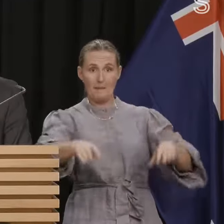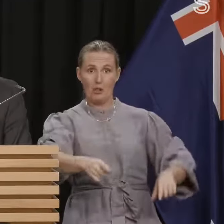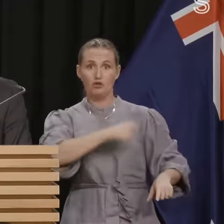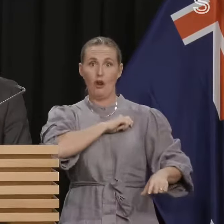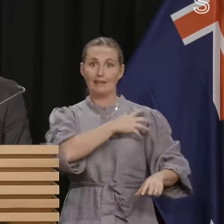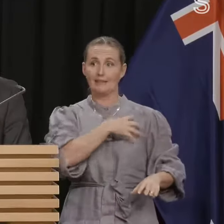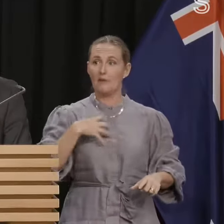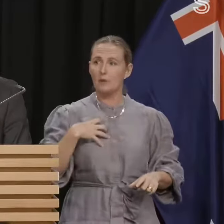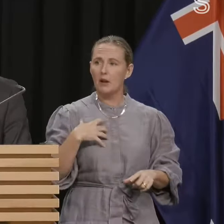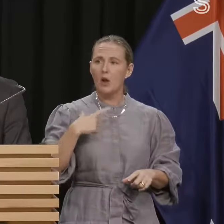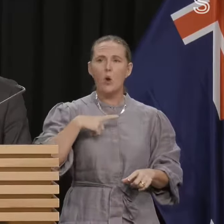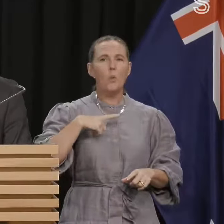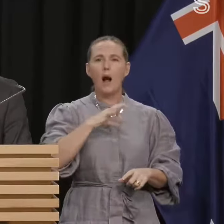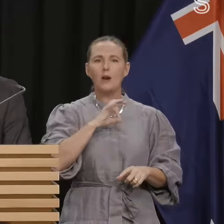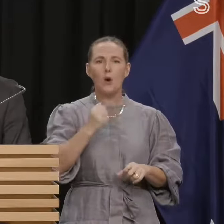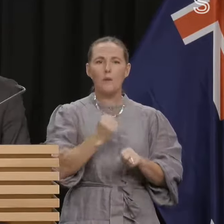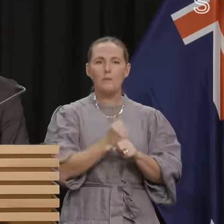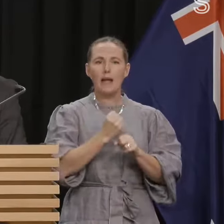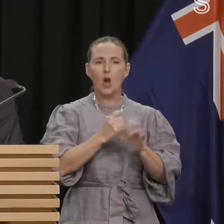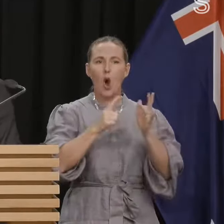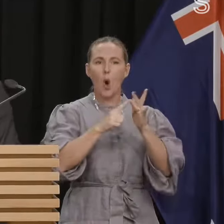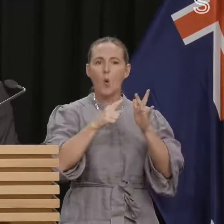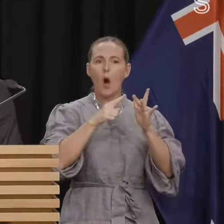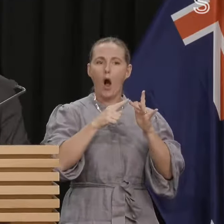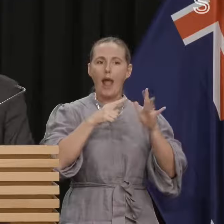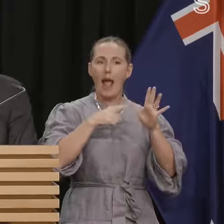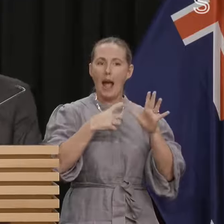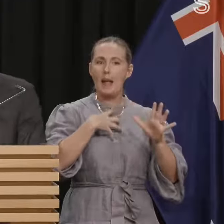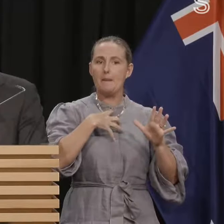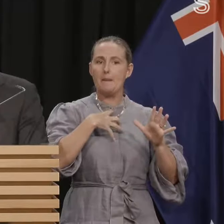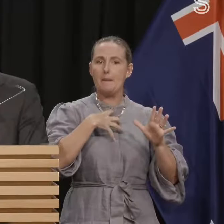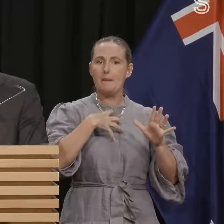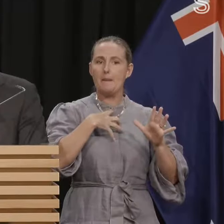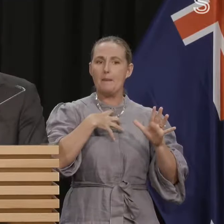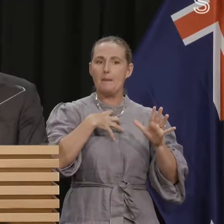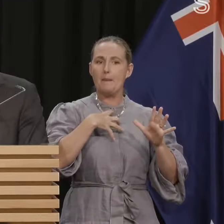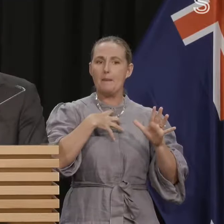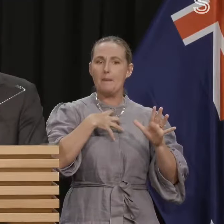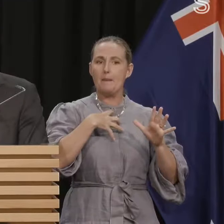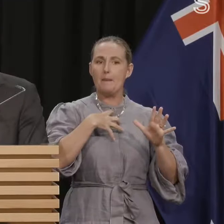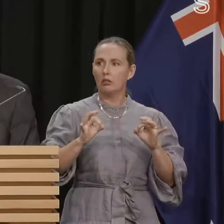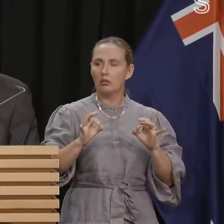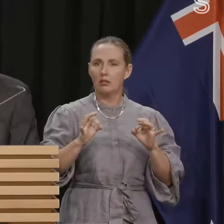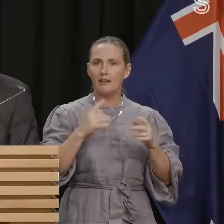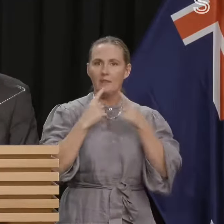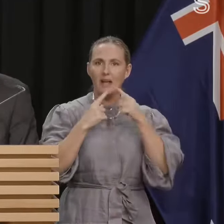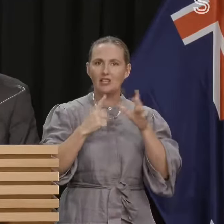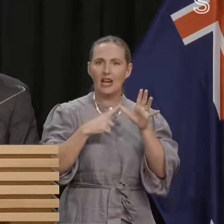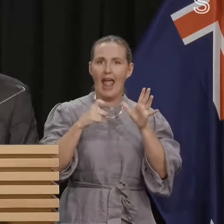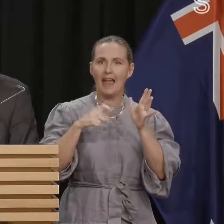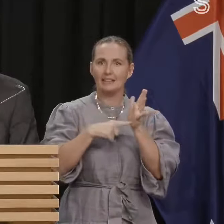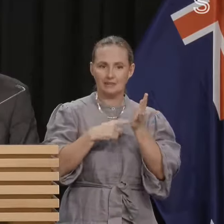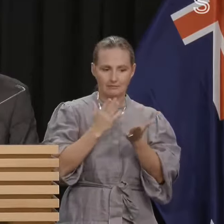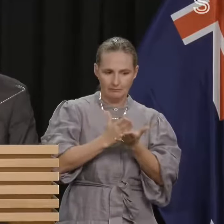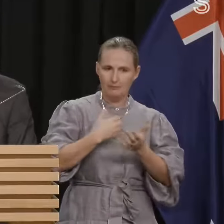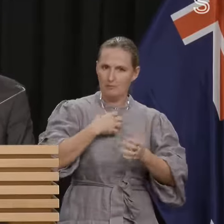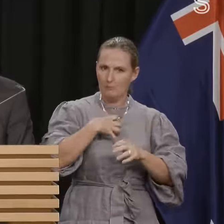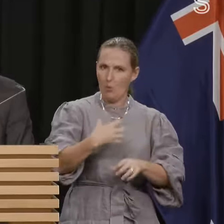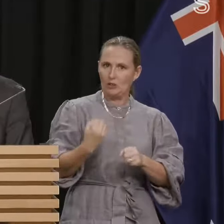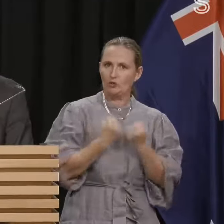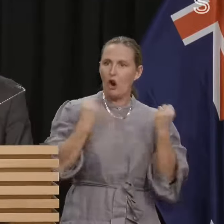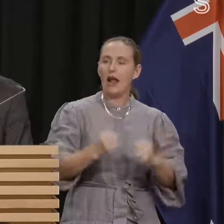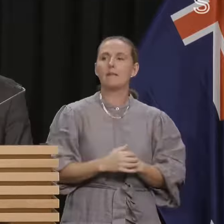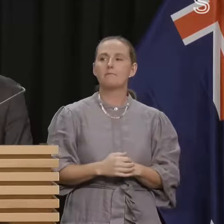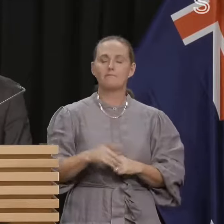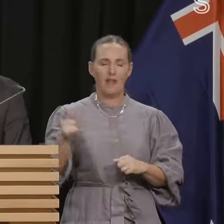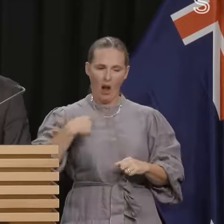making the OIA more robust? I've looked at the OIA in a number of different, from a number of different angles